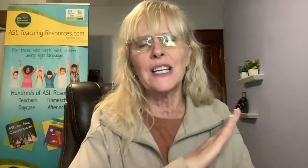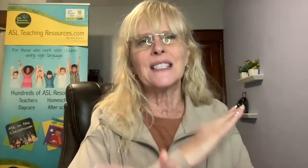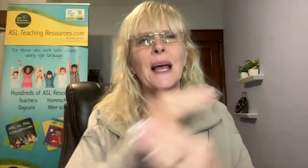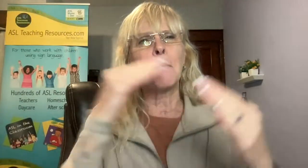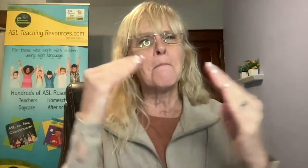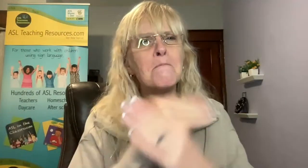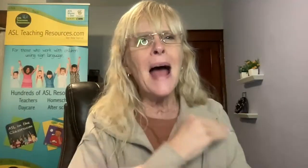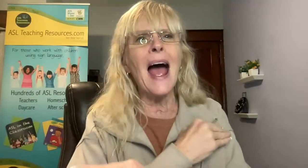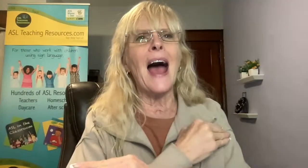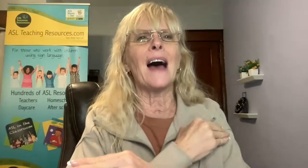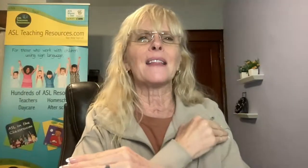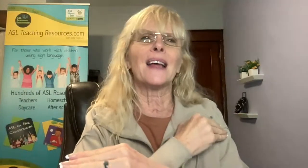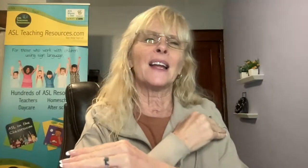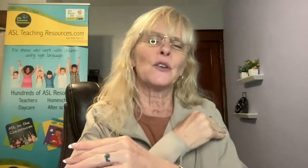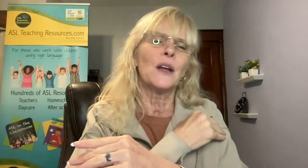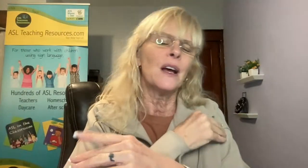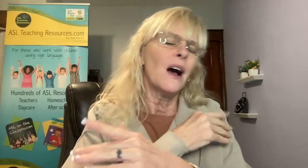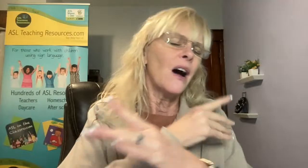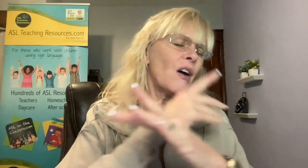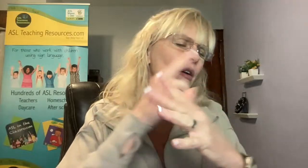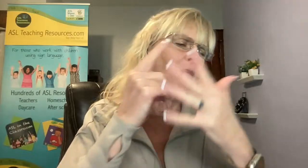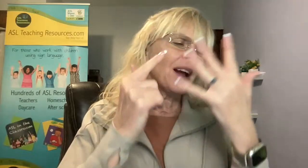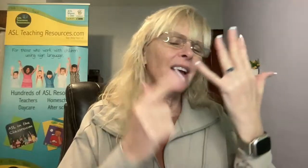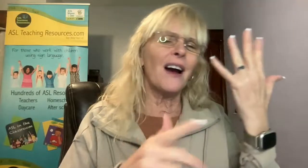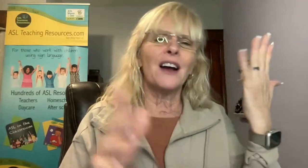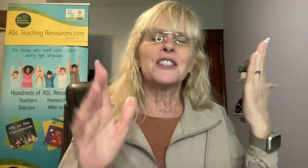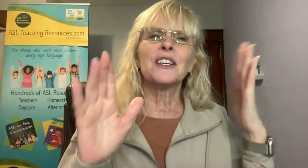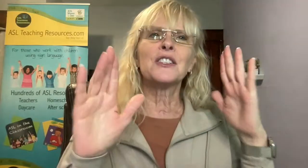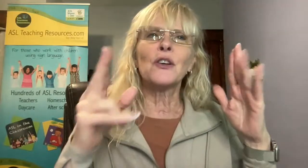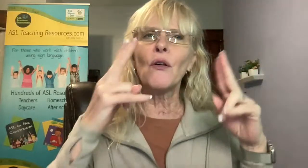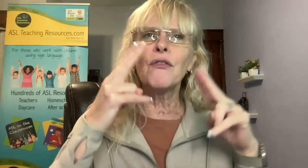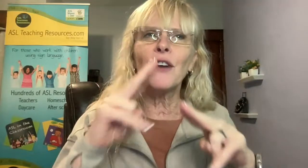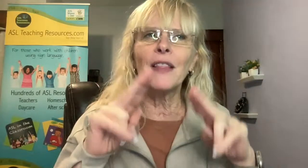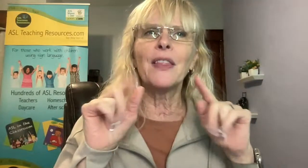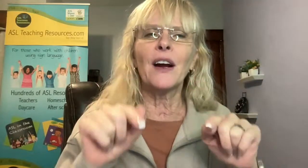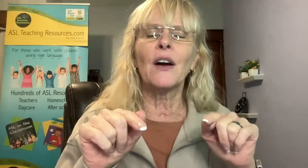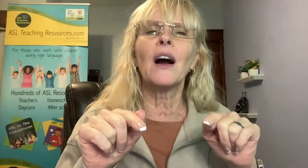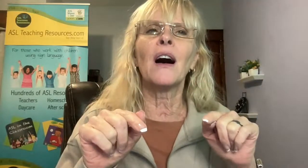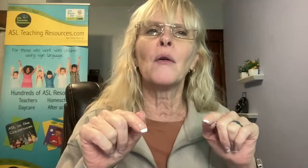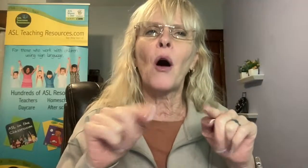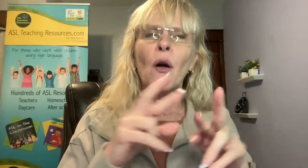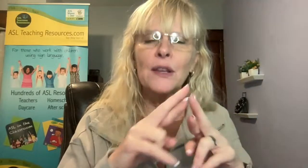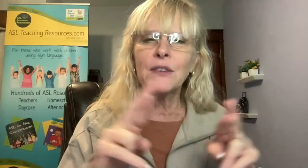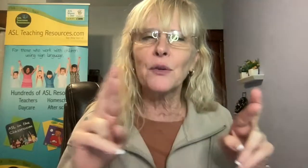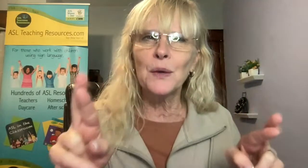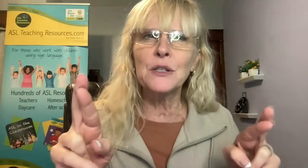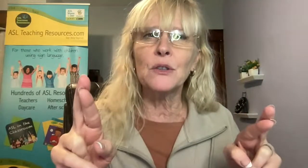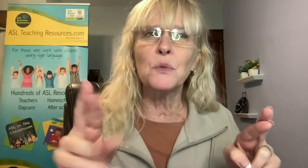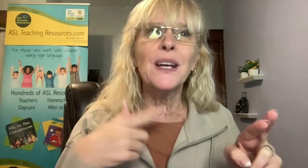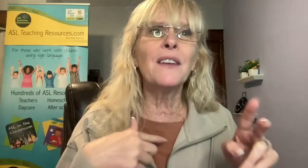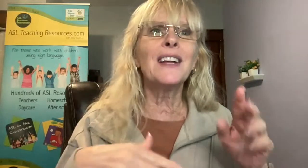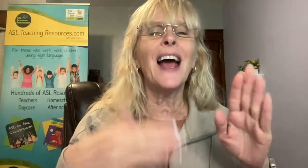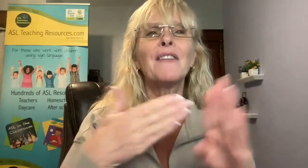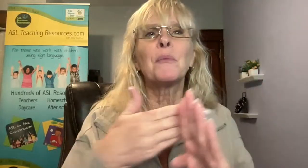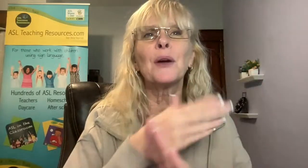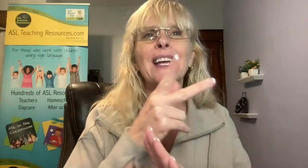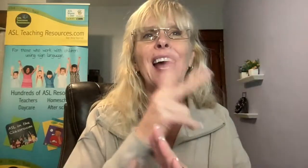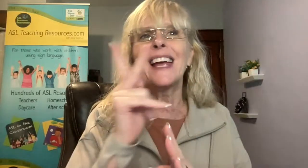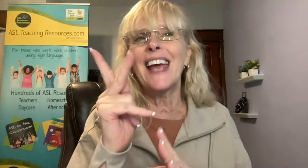worksheets and math and oh my gosh, it's so fun there. All the different resources. We even have a